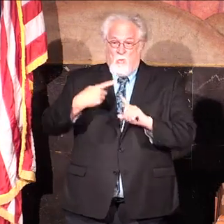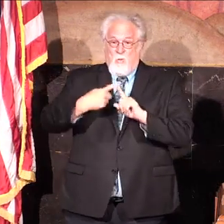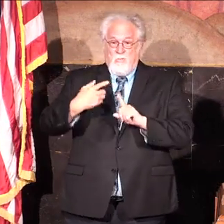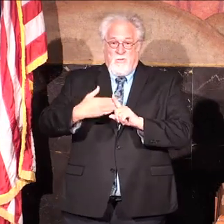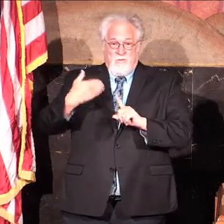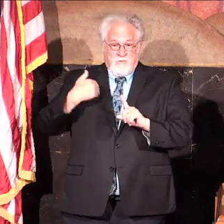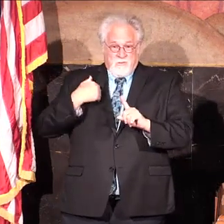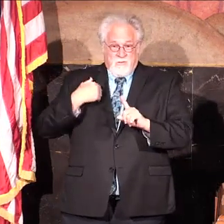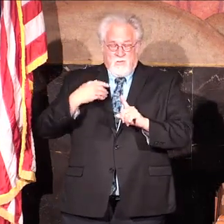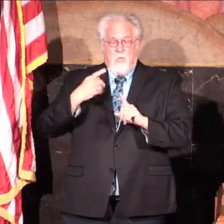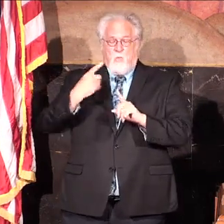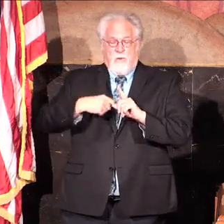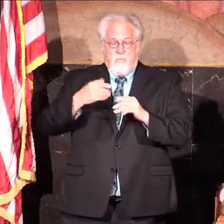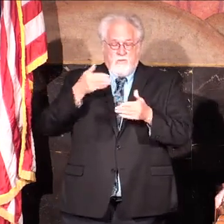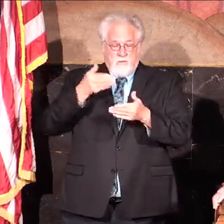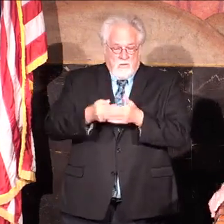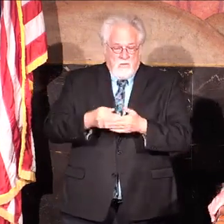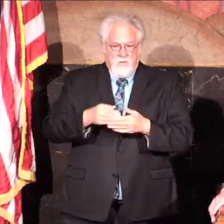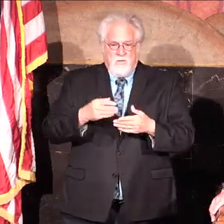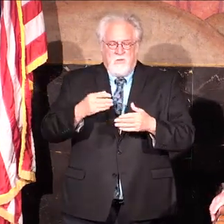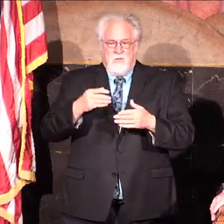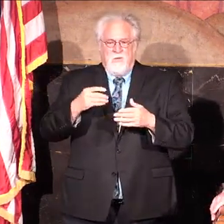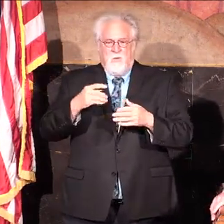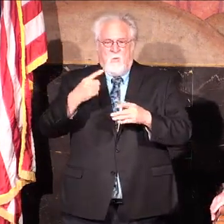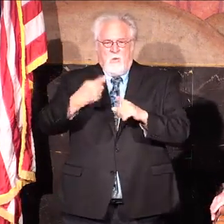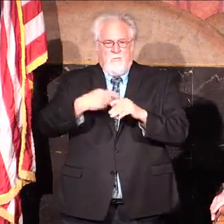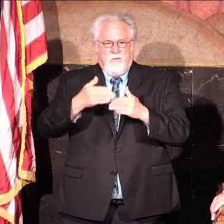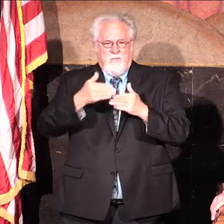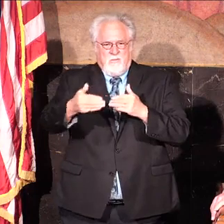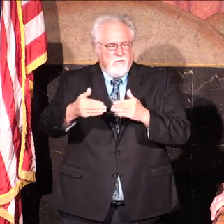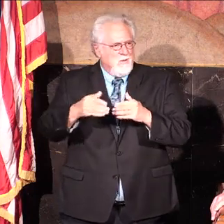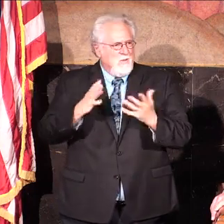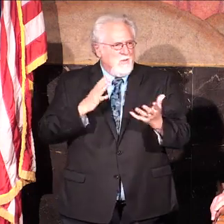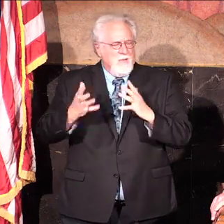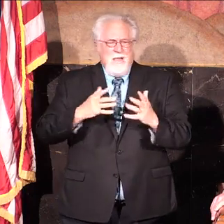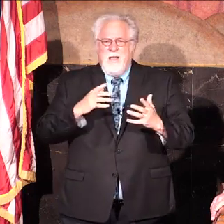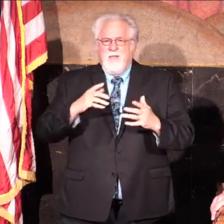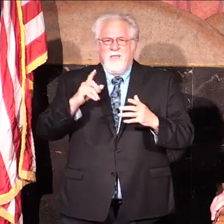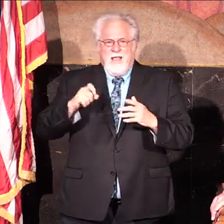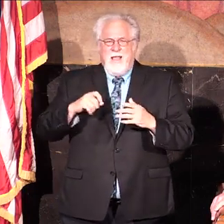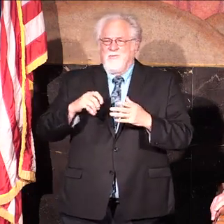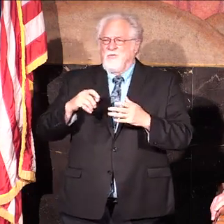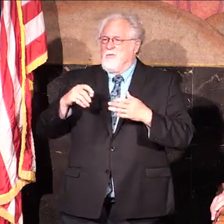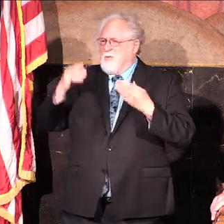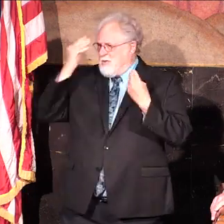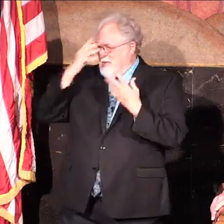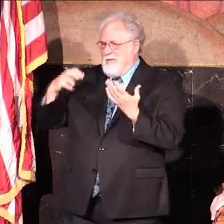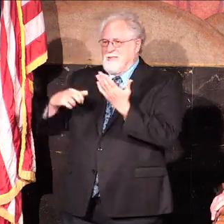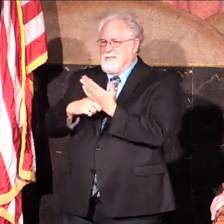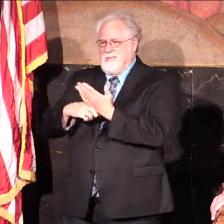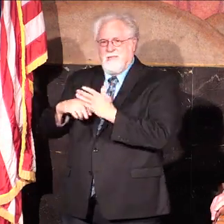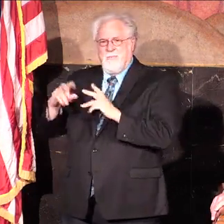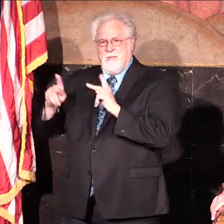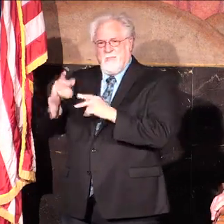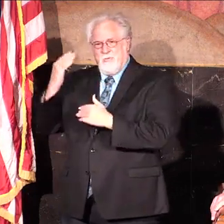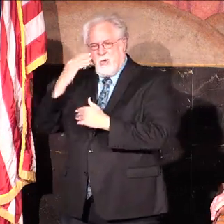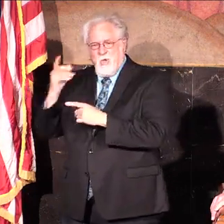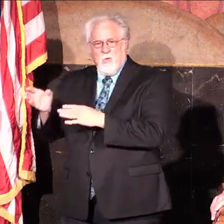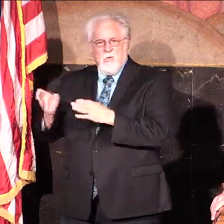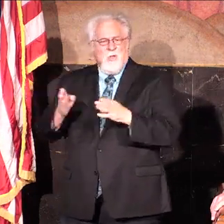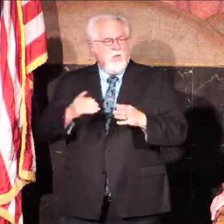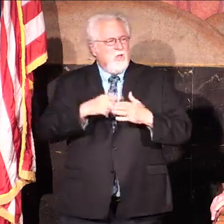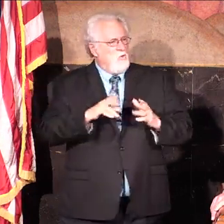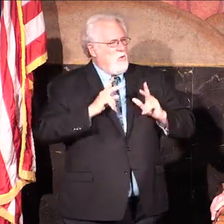month. That's only a month away from football season. At some point, they have to let ticket holders know and those kind of things. So what is your